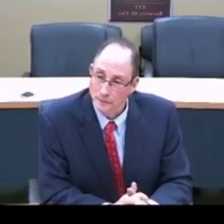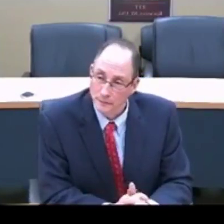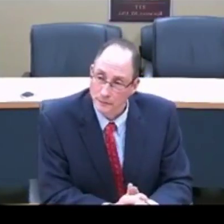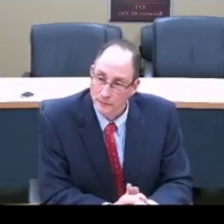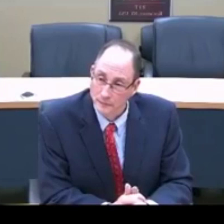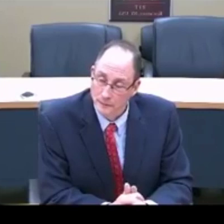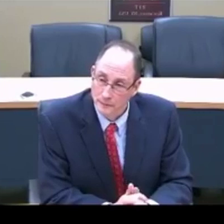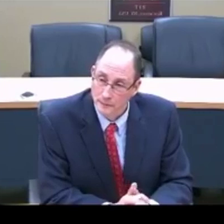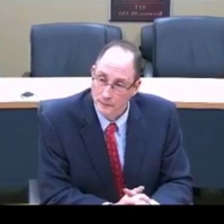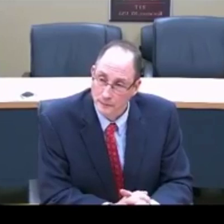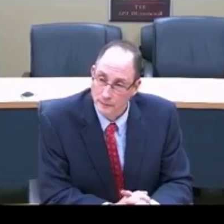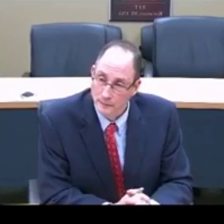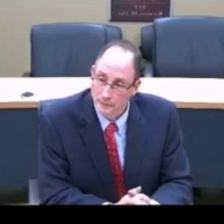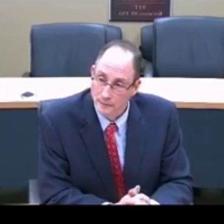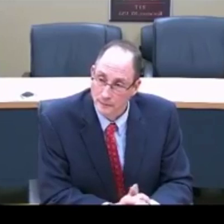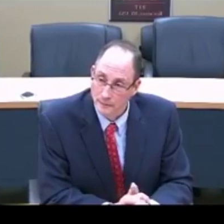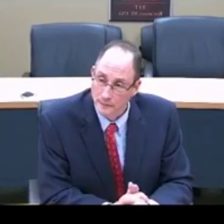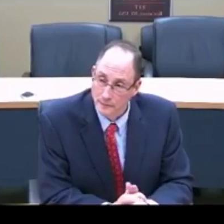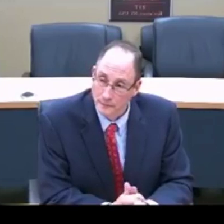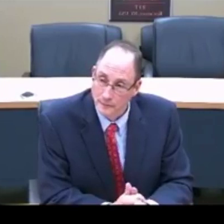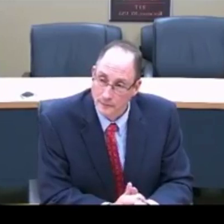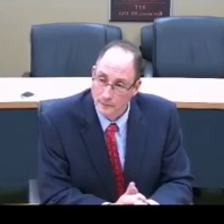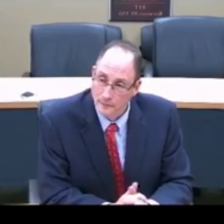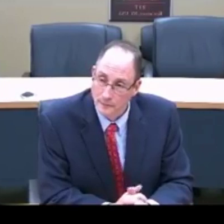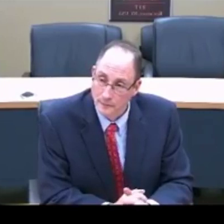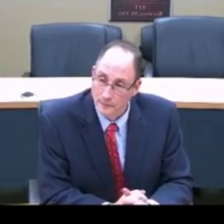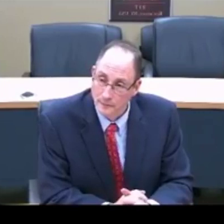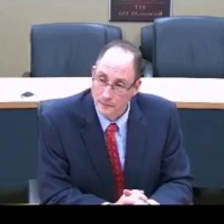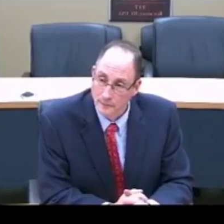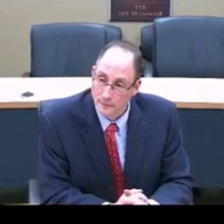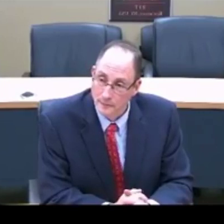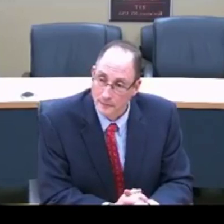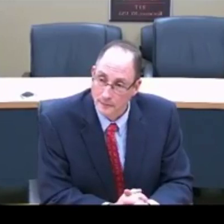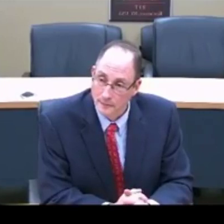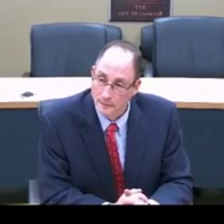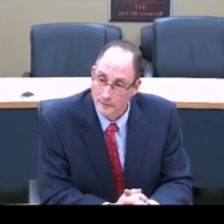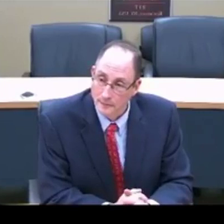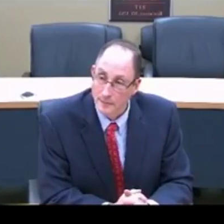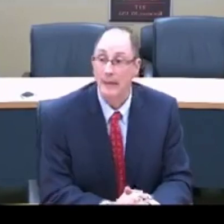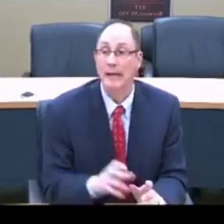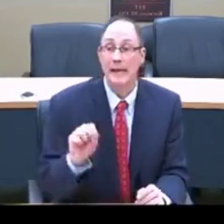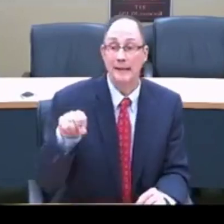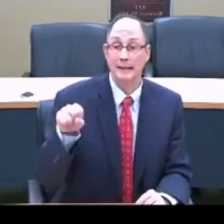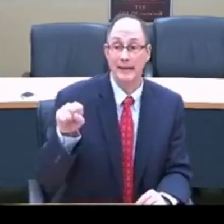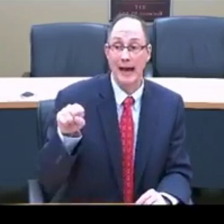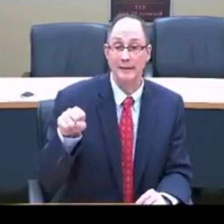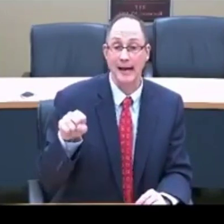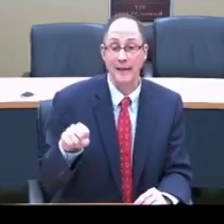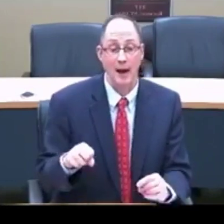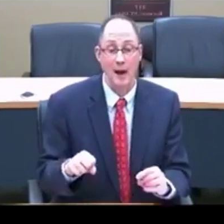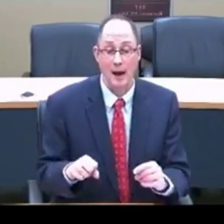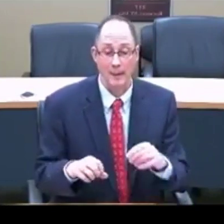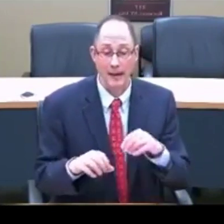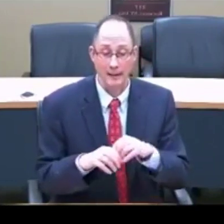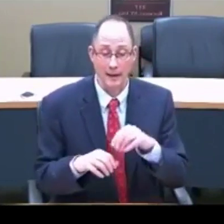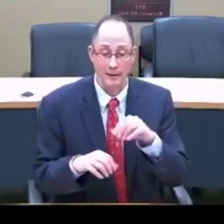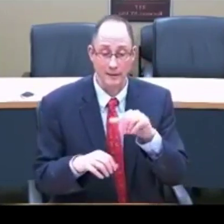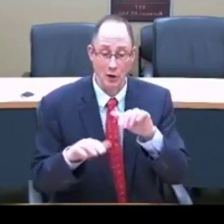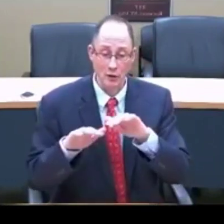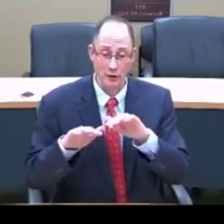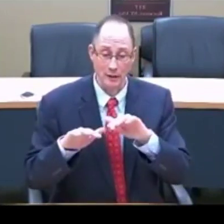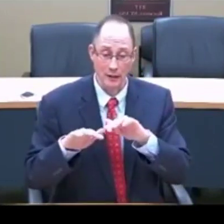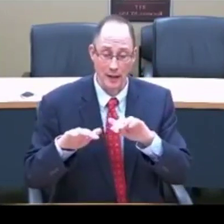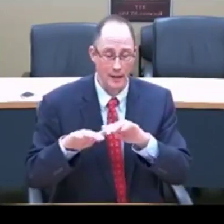employees that corporations are looking for with these kind of trainings, so. Yes, yes. In the